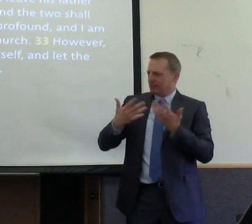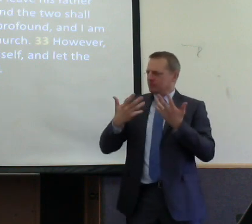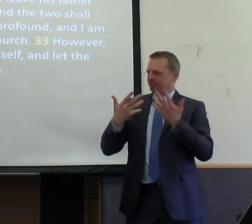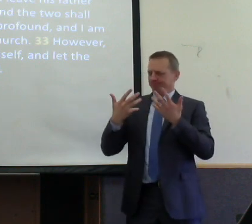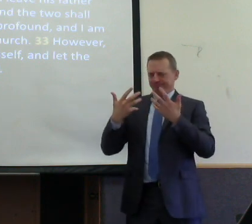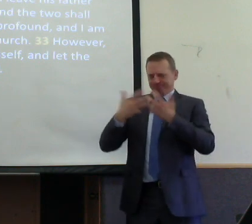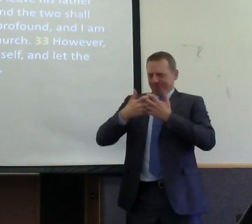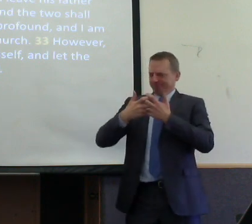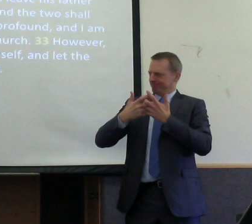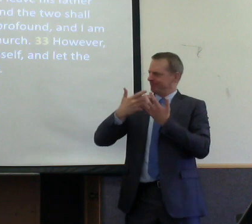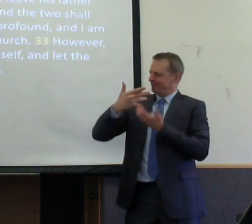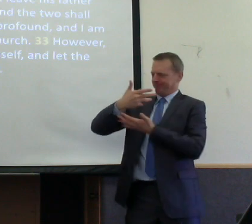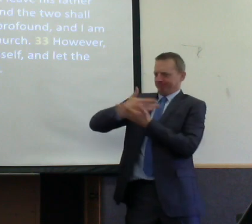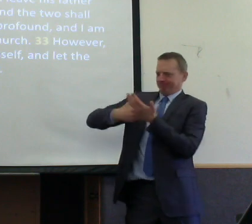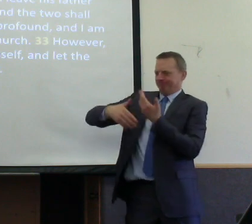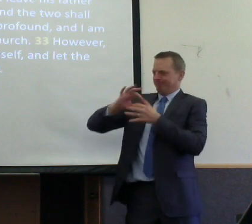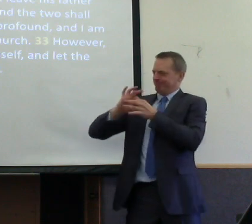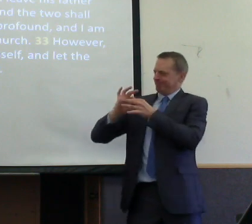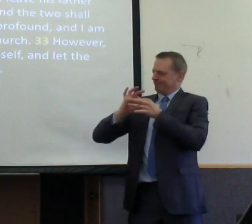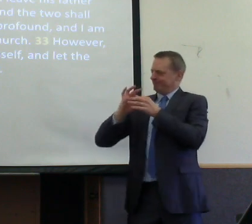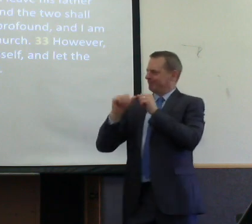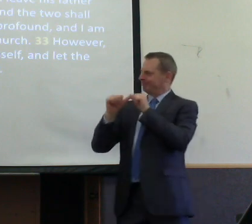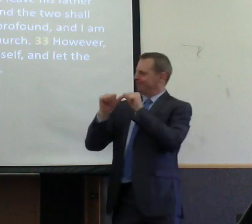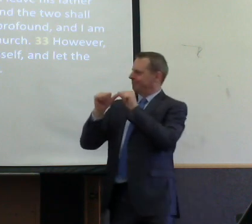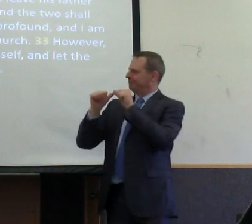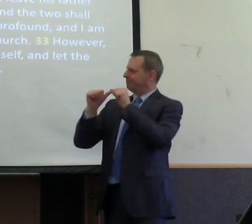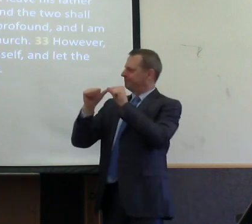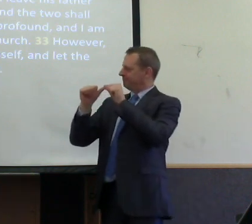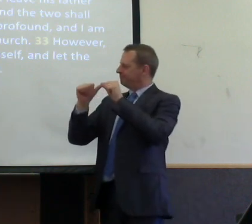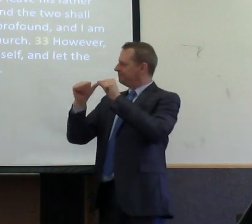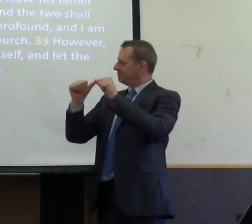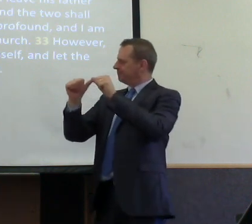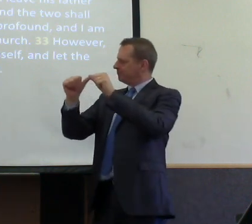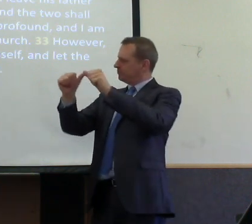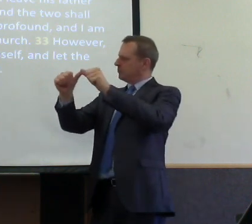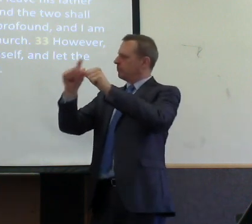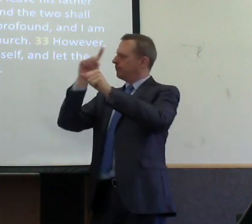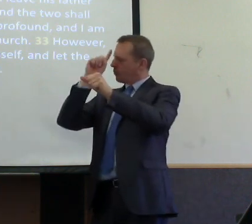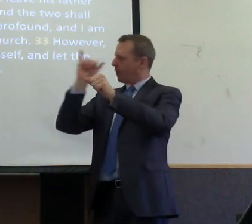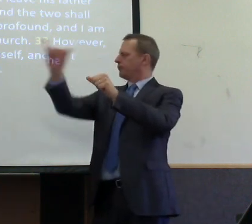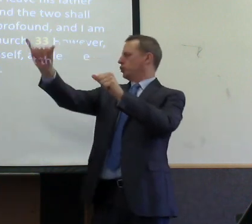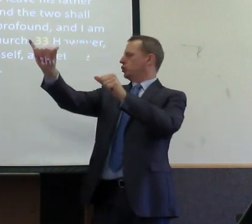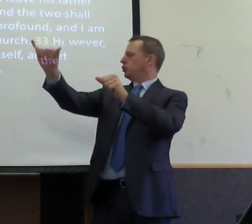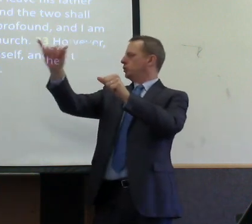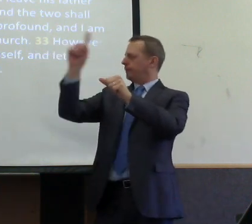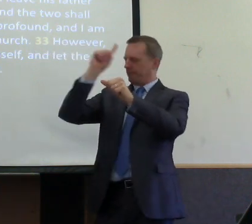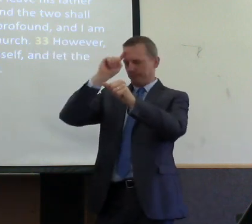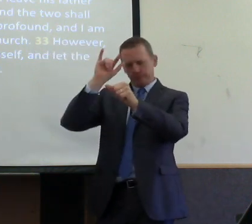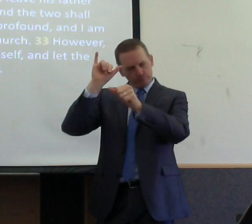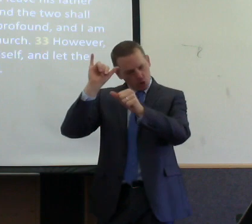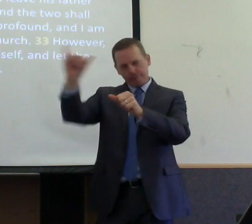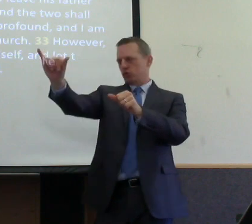you? How do we maximize who you are for the